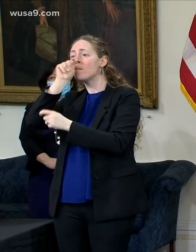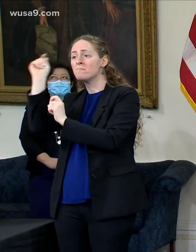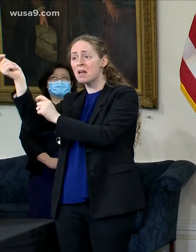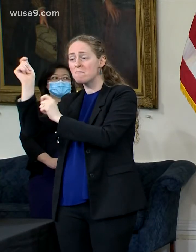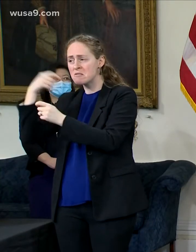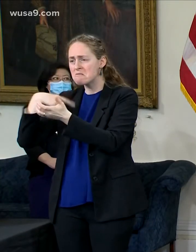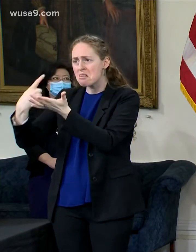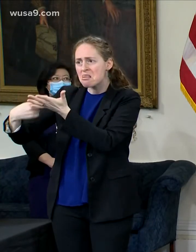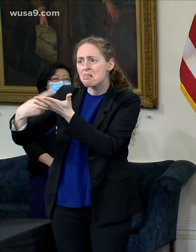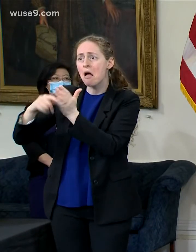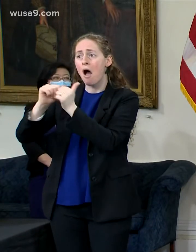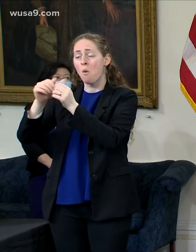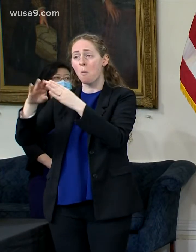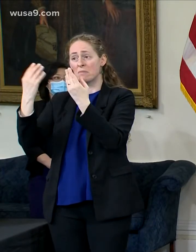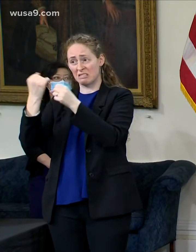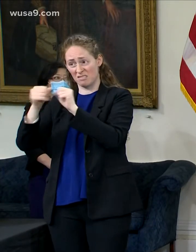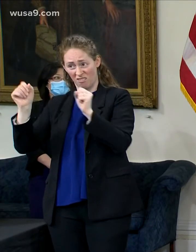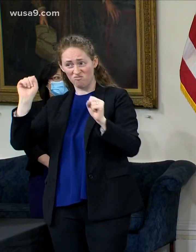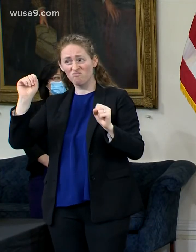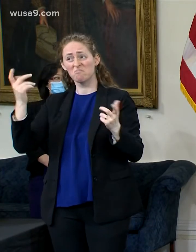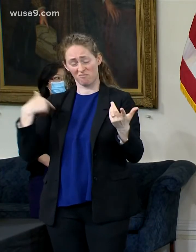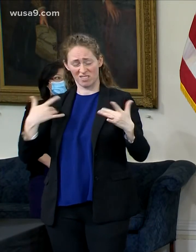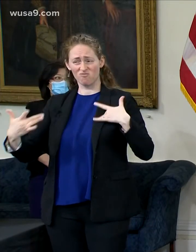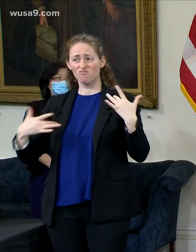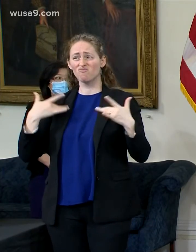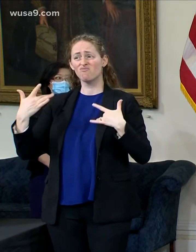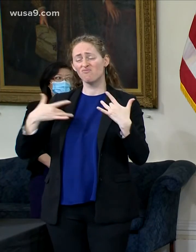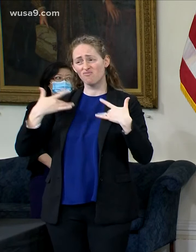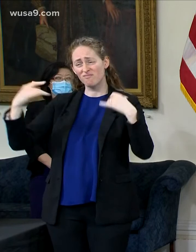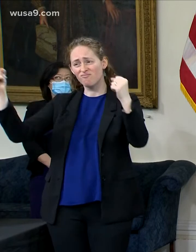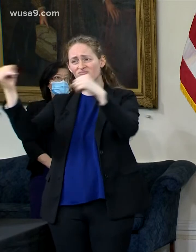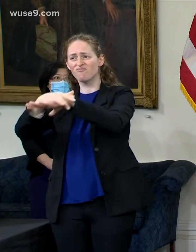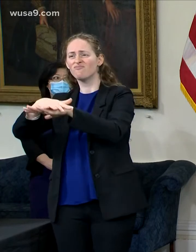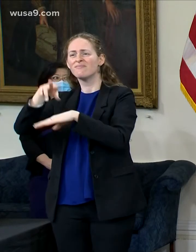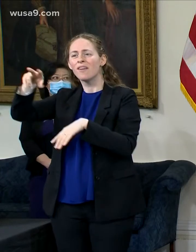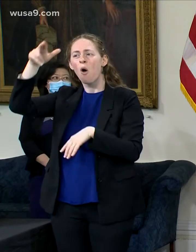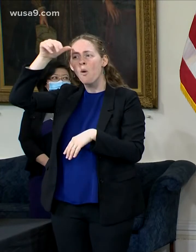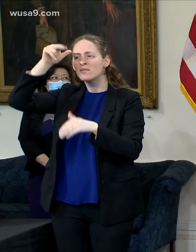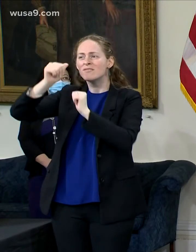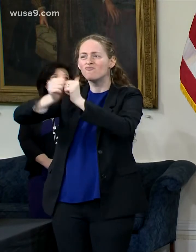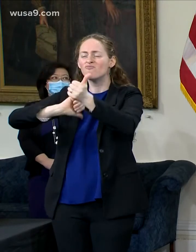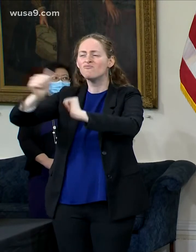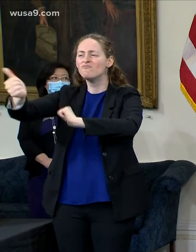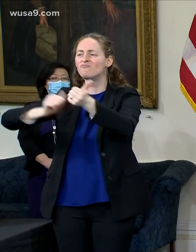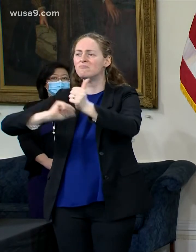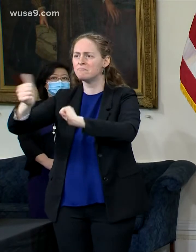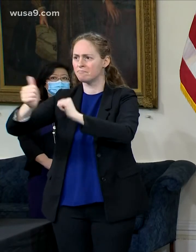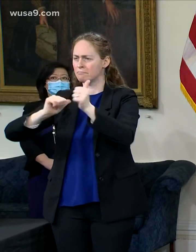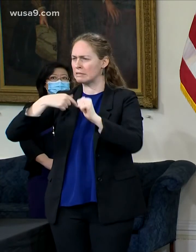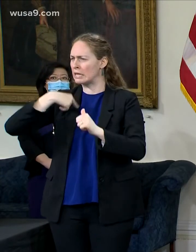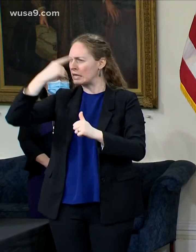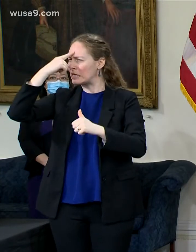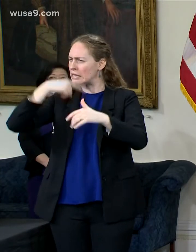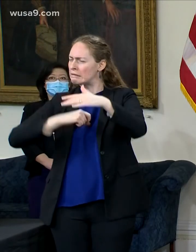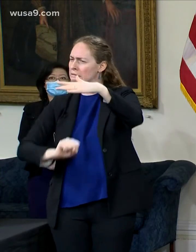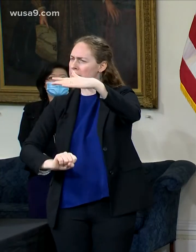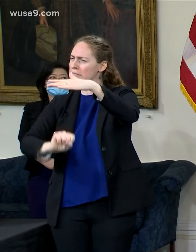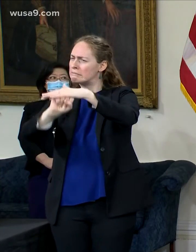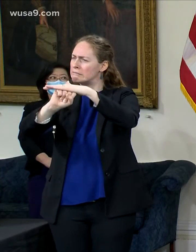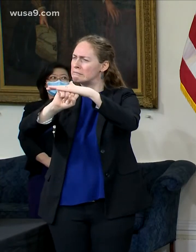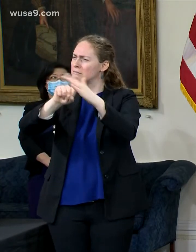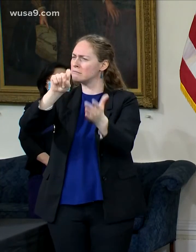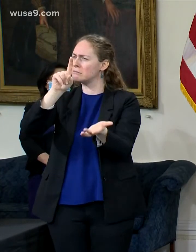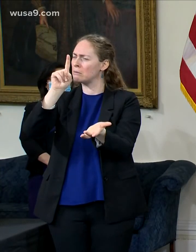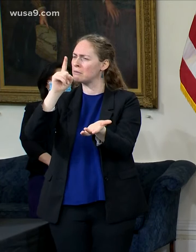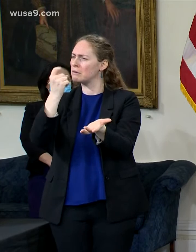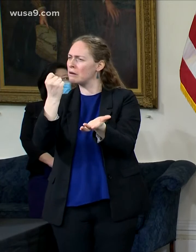and we're excited to get people back to see the Preakness this year. I think it's 11,000 folks that they're going to have. Obviously, typically we get